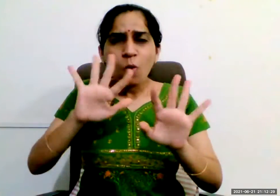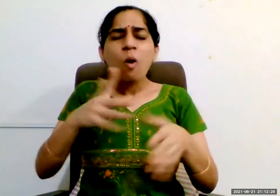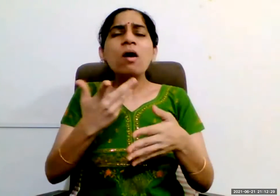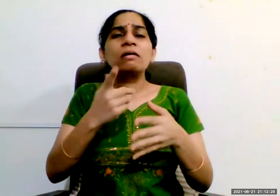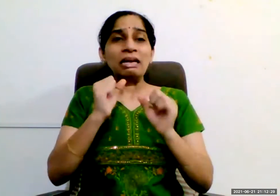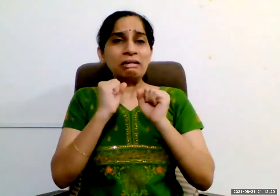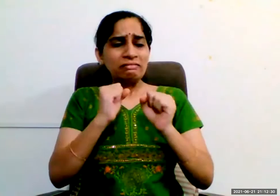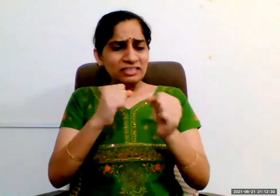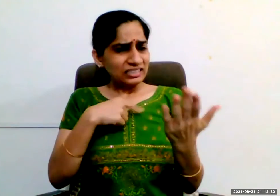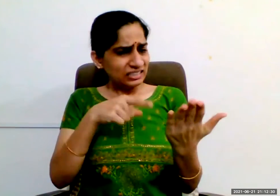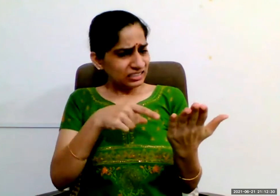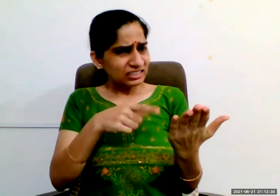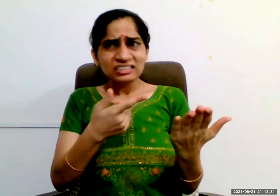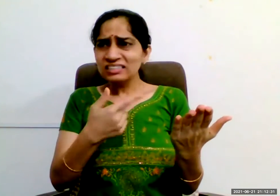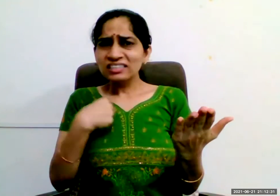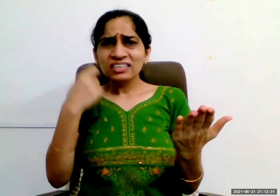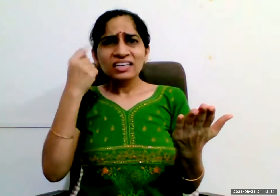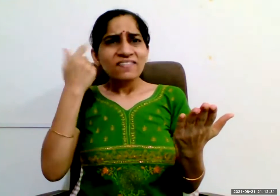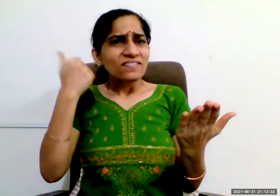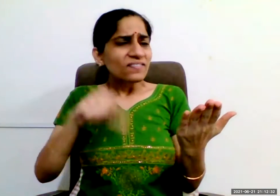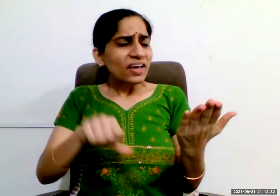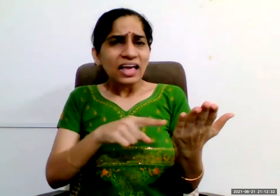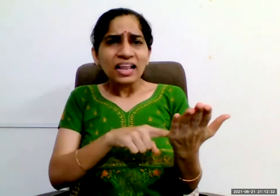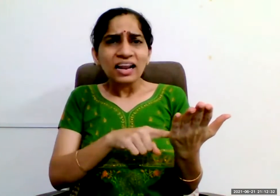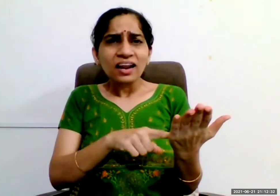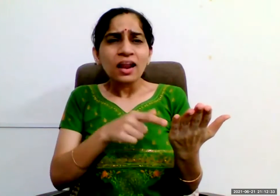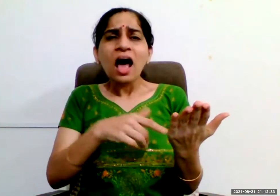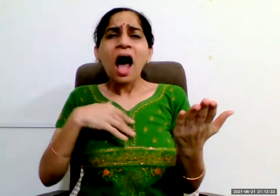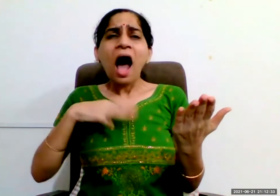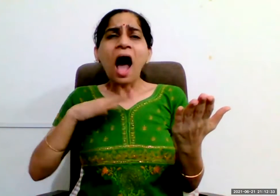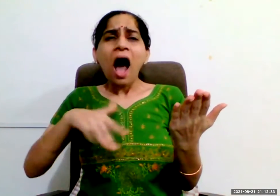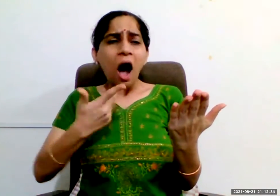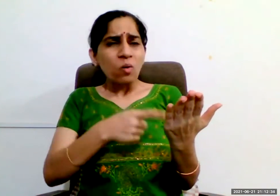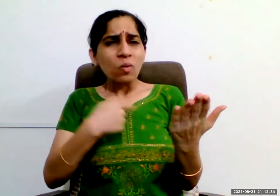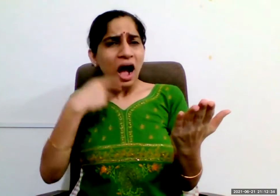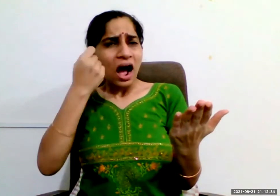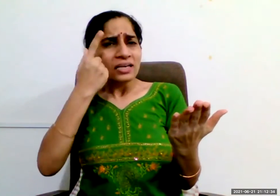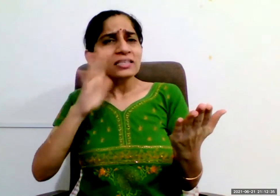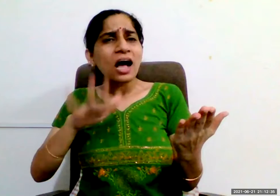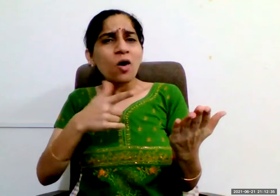so how do we unlock it? How do we open the code? How do we solve that